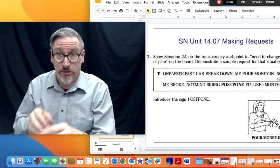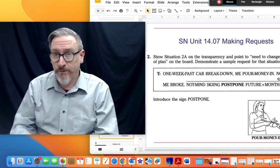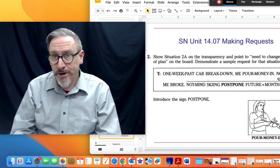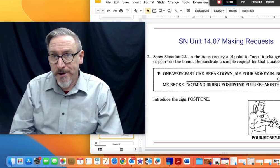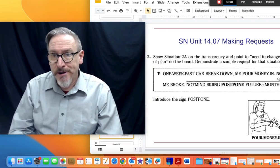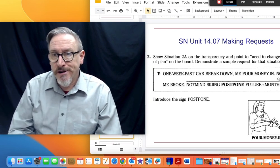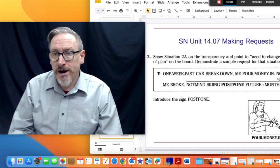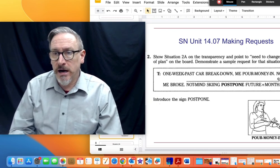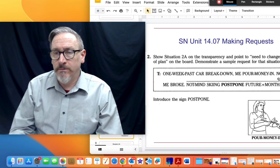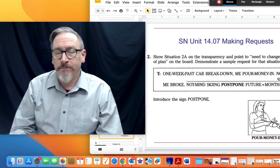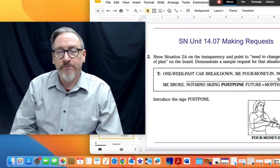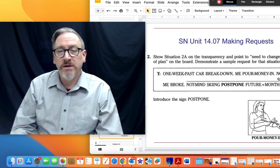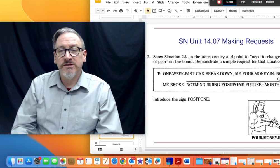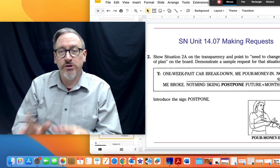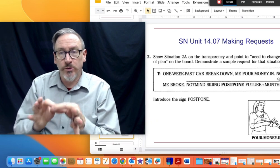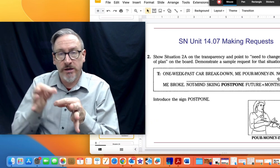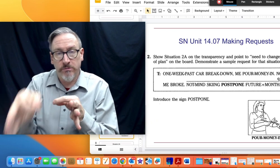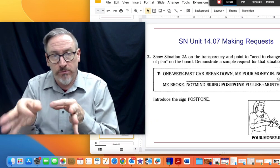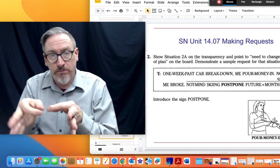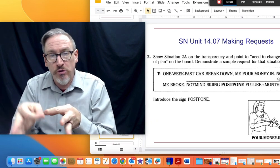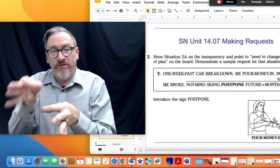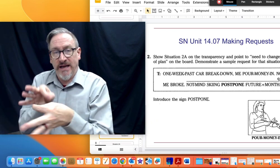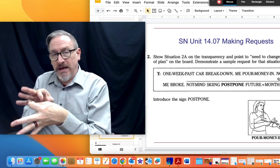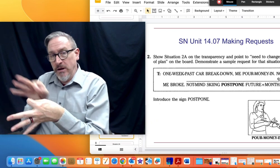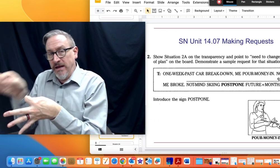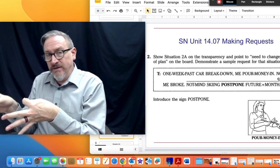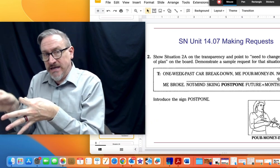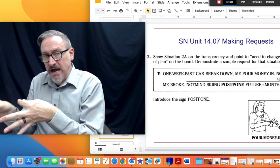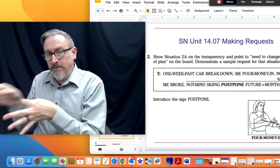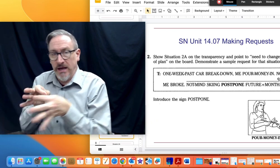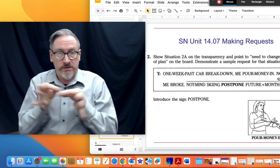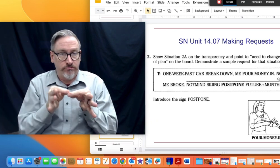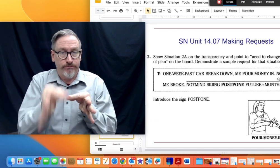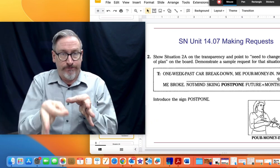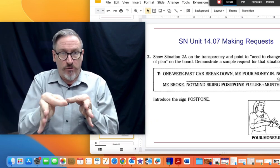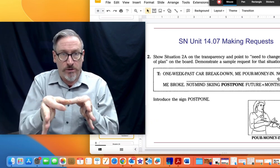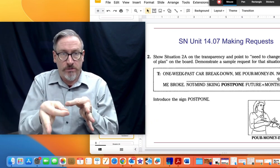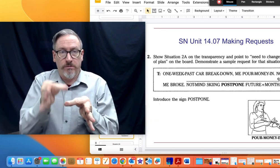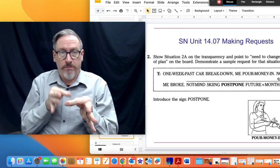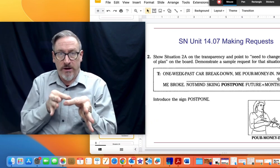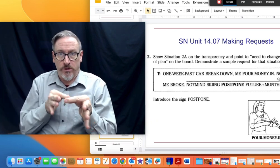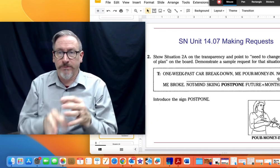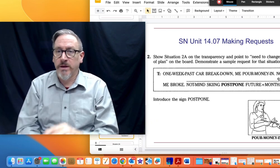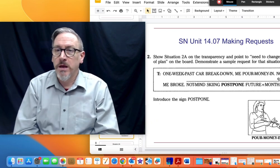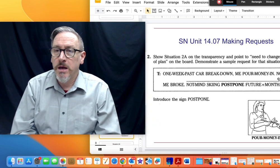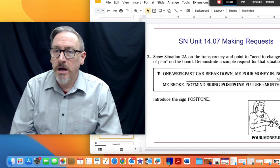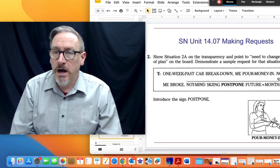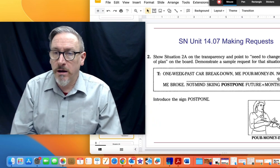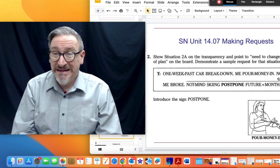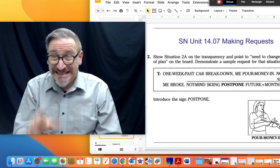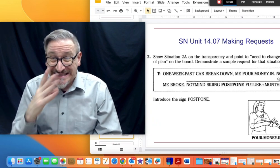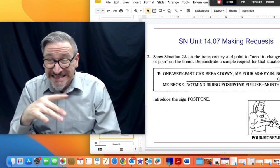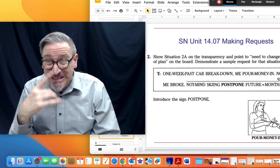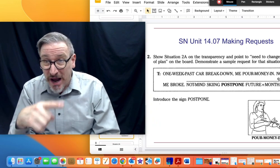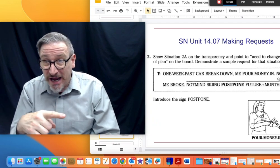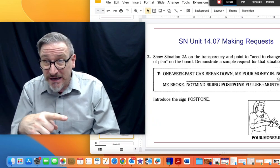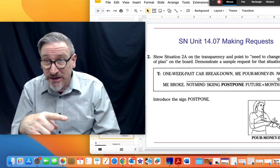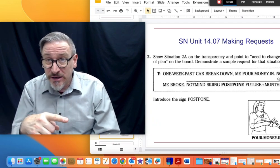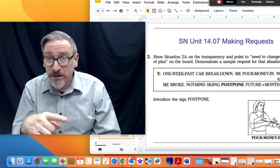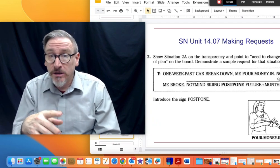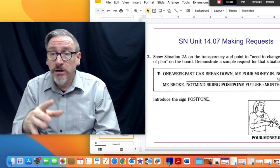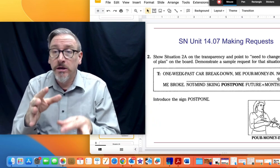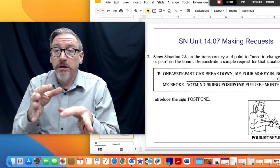tomorrow? So you can move it in the timeline, forward, backward. Do you